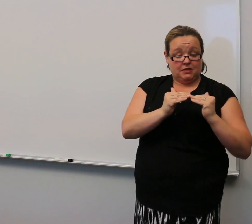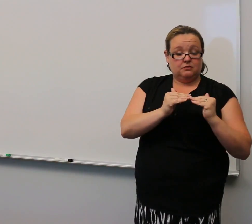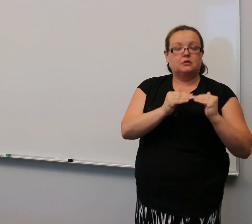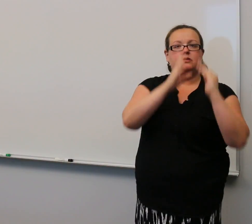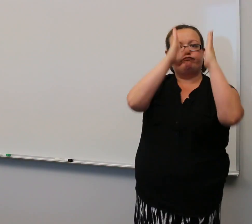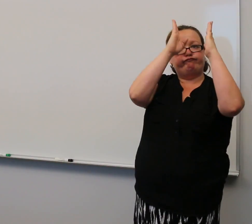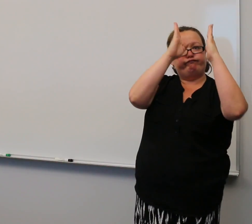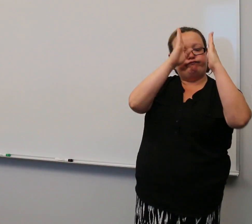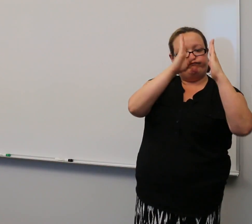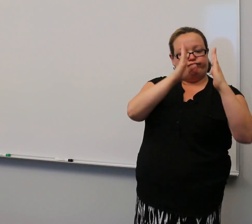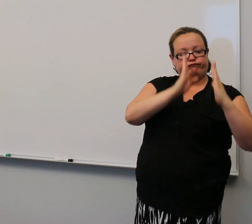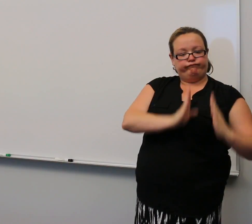all line up.